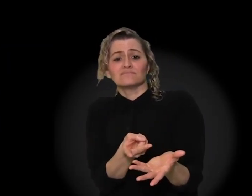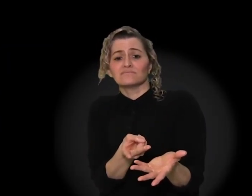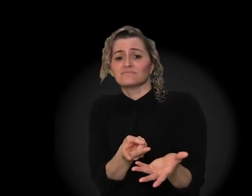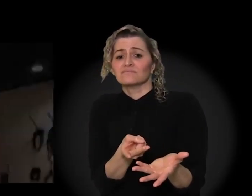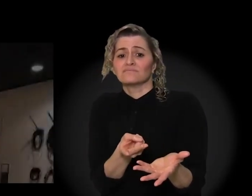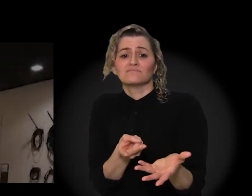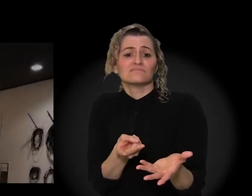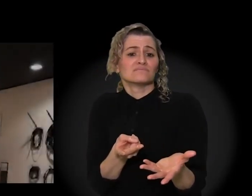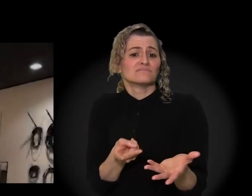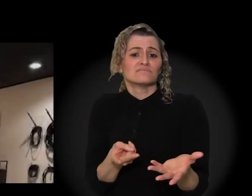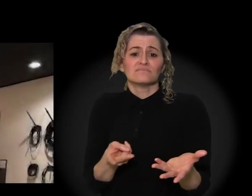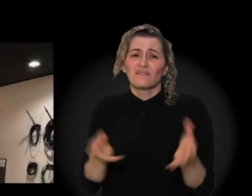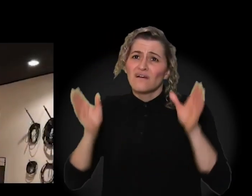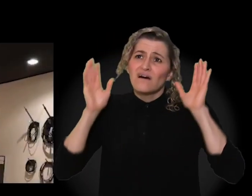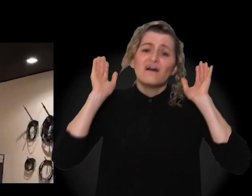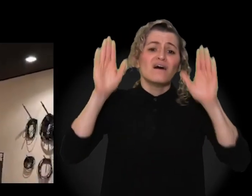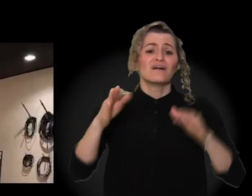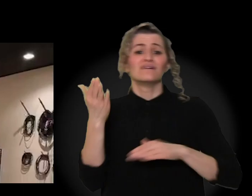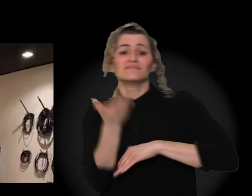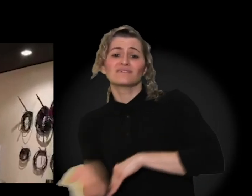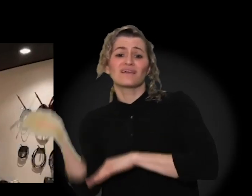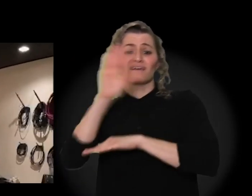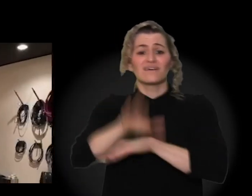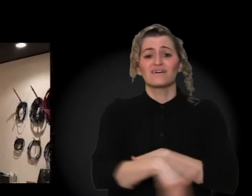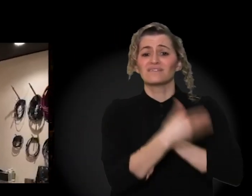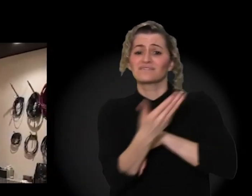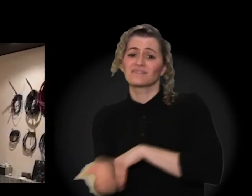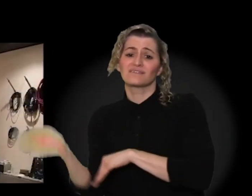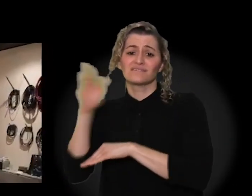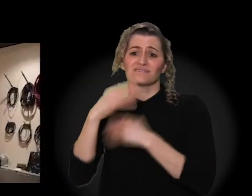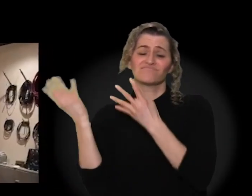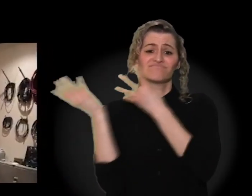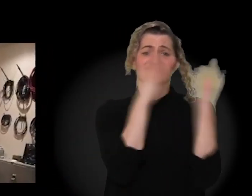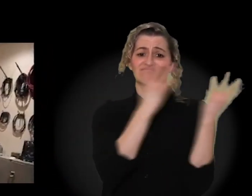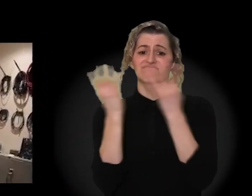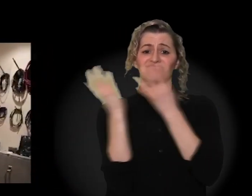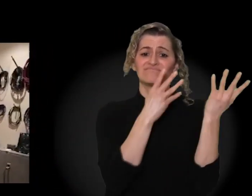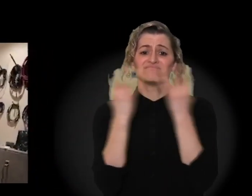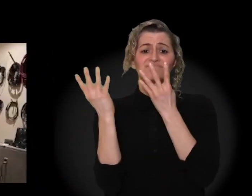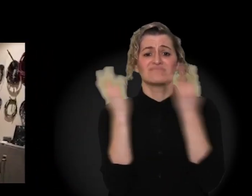horizontal and let the day roll by,